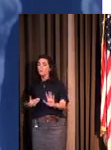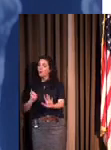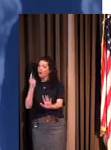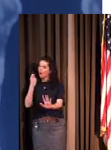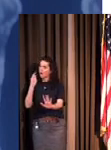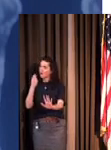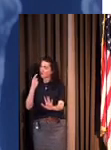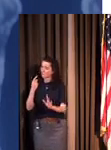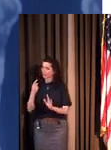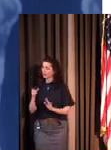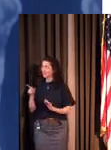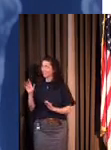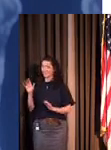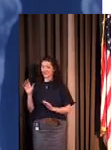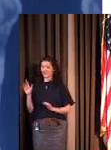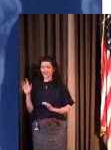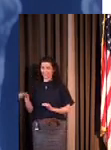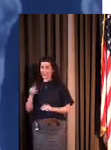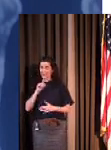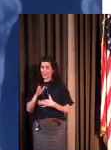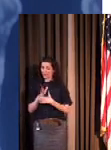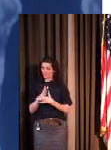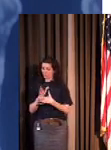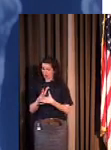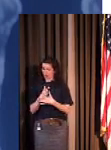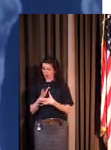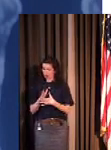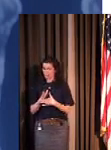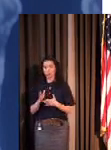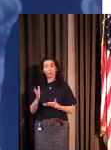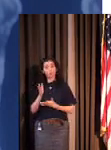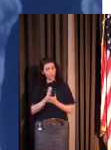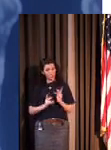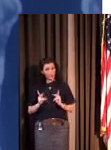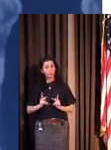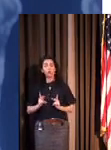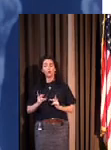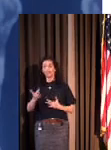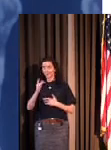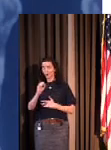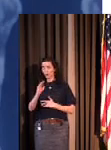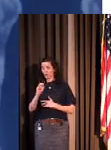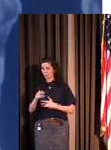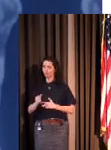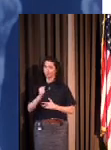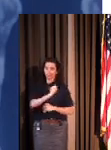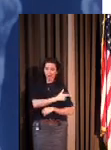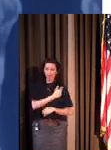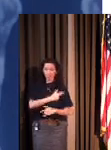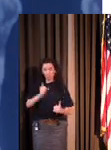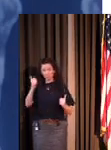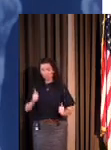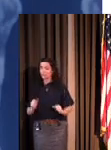Number one, these are averages. So it's still possible to get very sick with Omicron, and we see it a lot. So it doesn't mean that you're guaranteed to